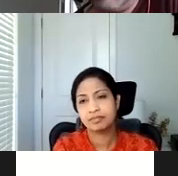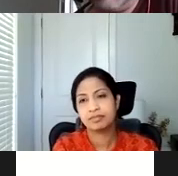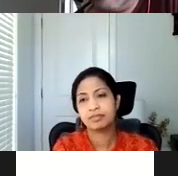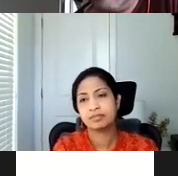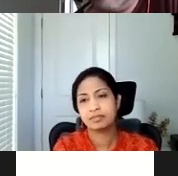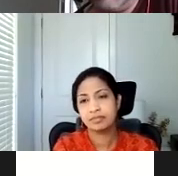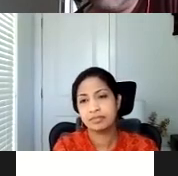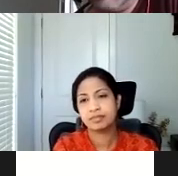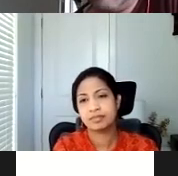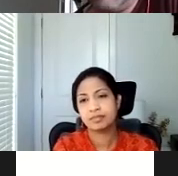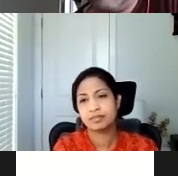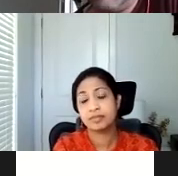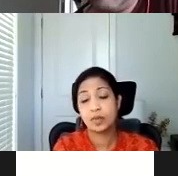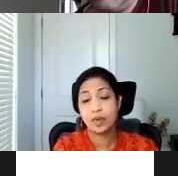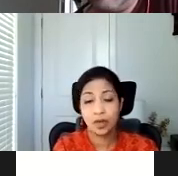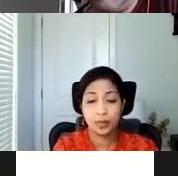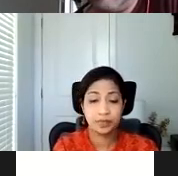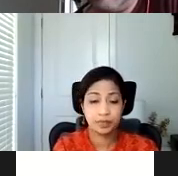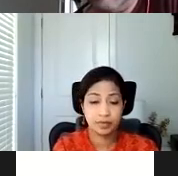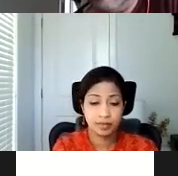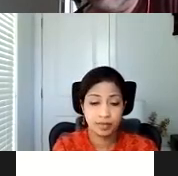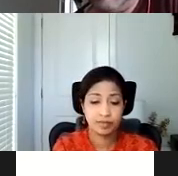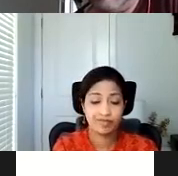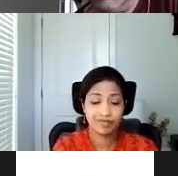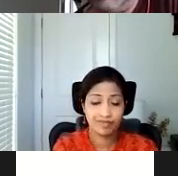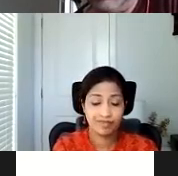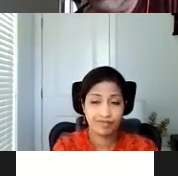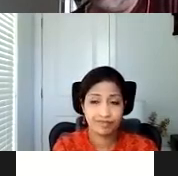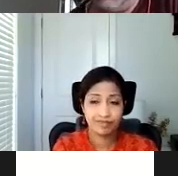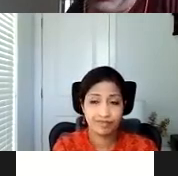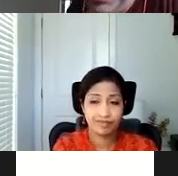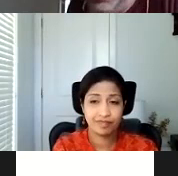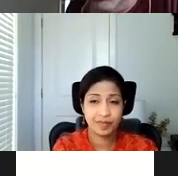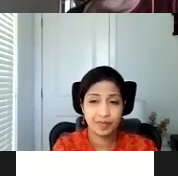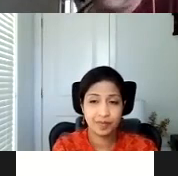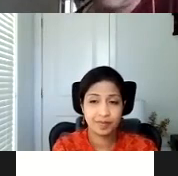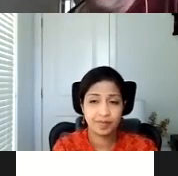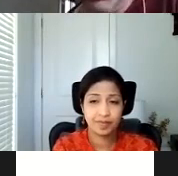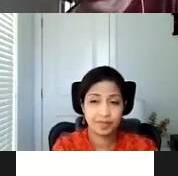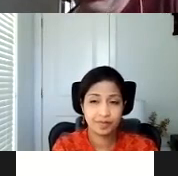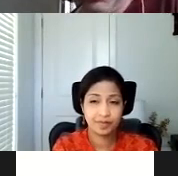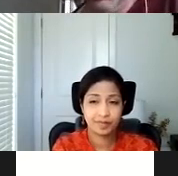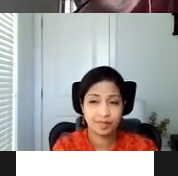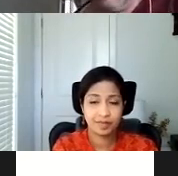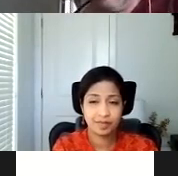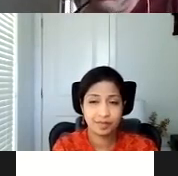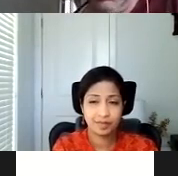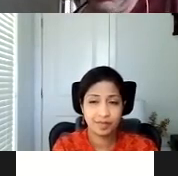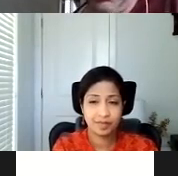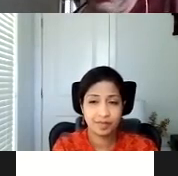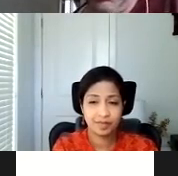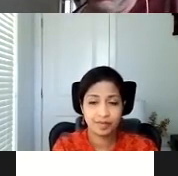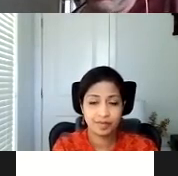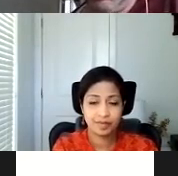clubs listening to the programs, and then you don't start talking about children who are deaf and how to make the learning accessible through